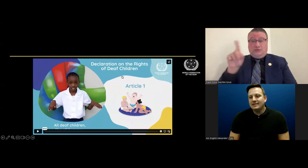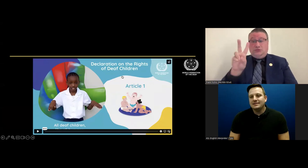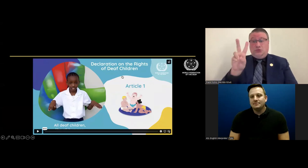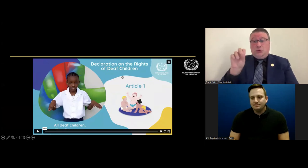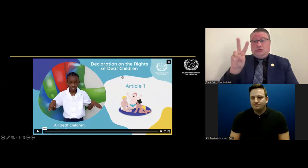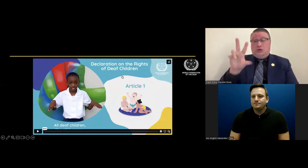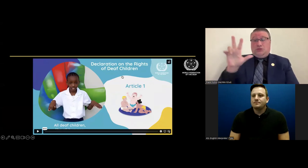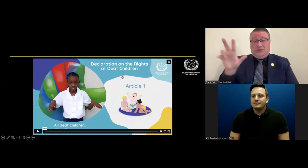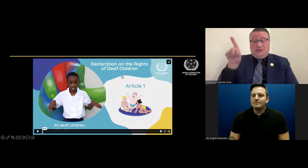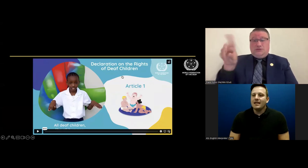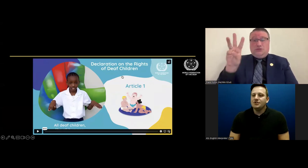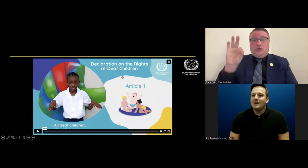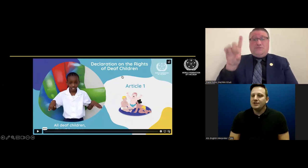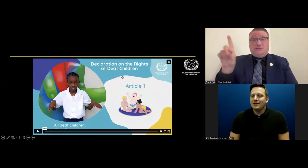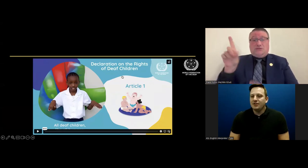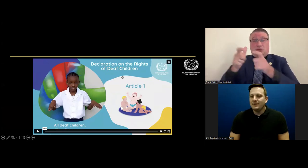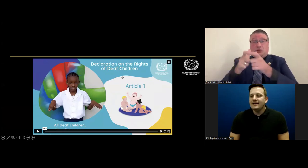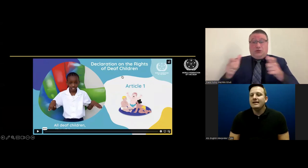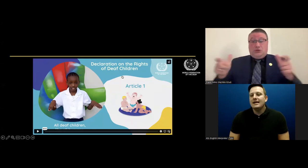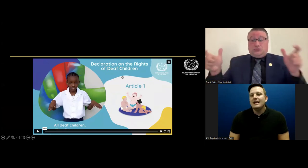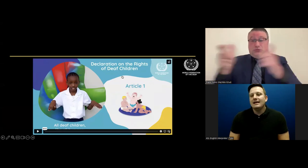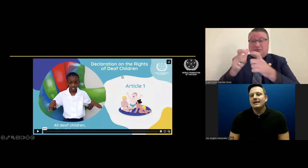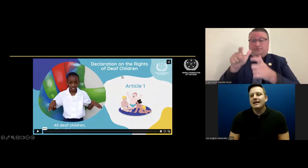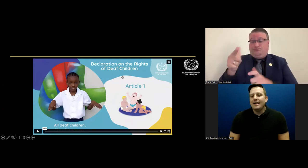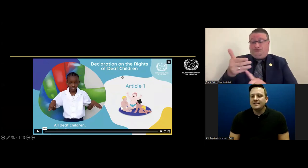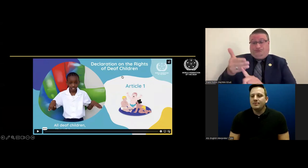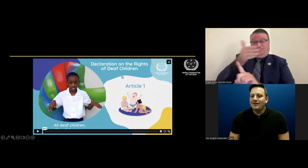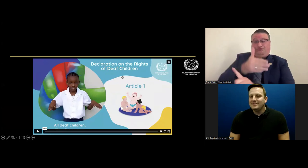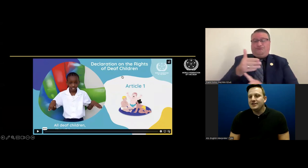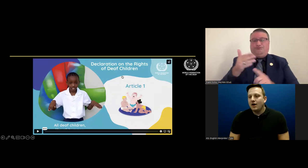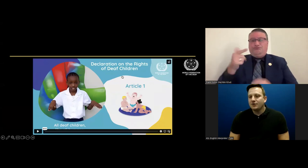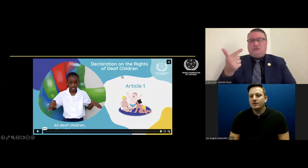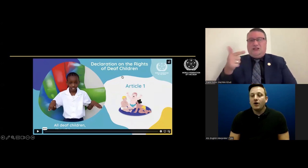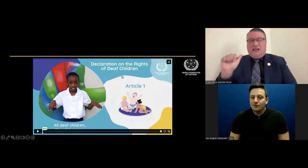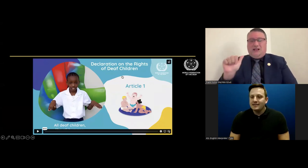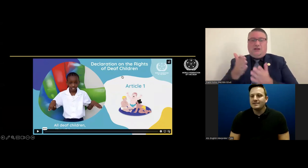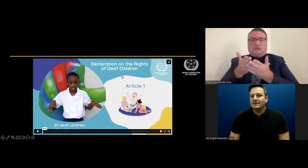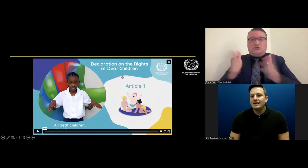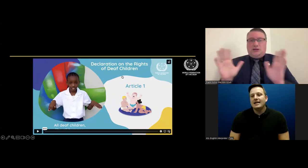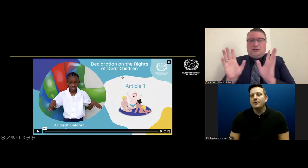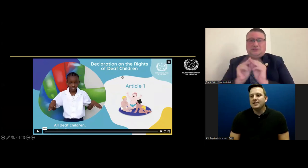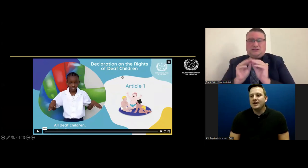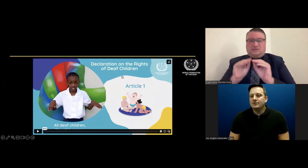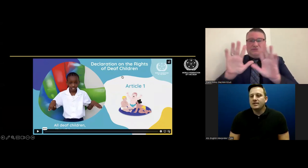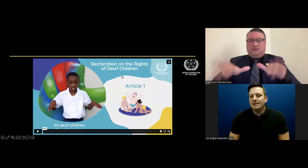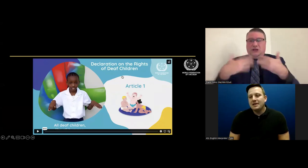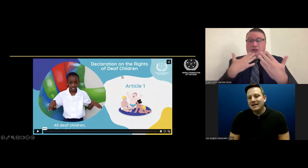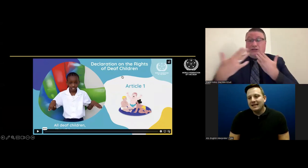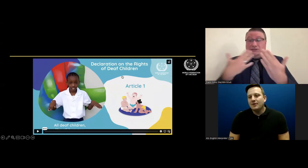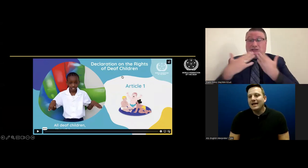happened in 2023 at the WFD Congress. It was the General Assembly meeting that we